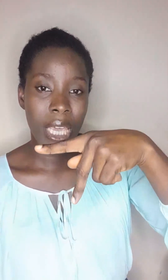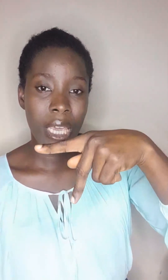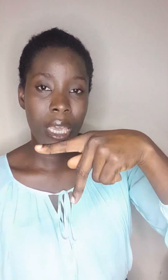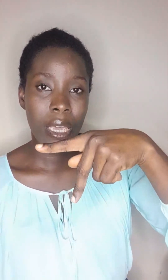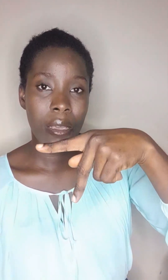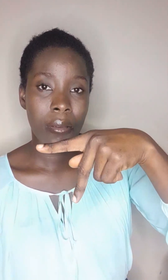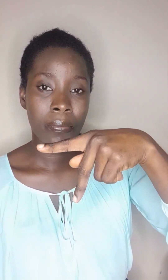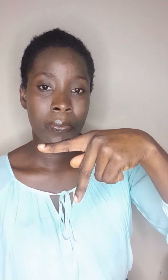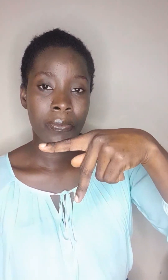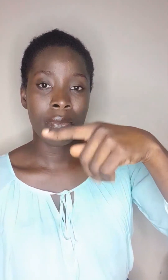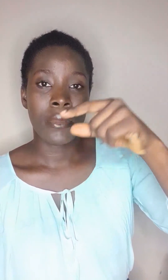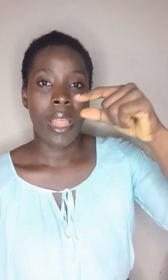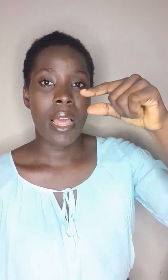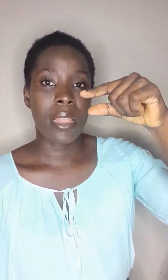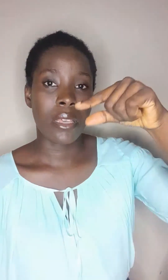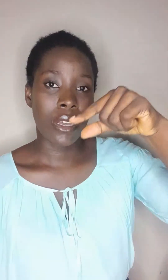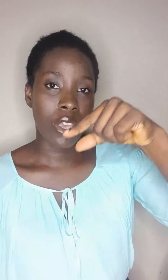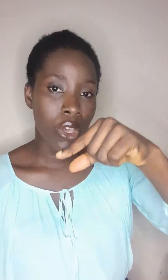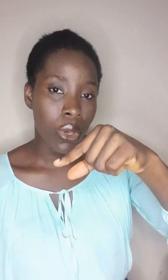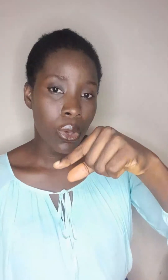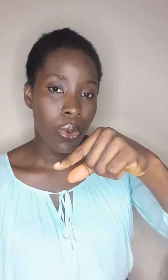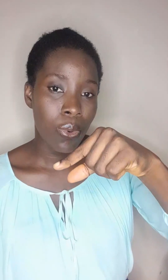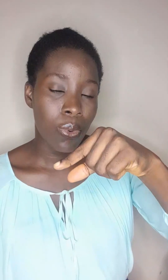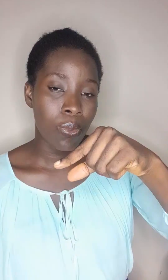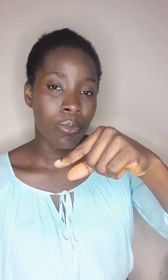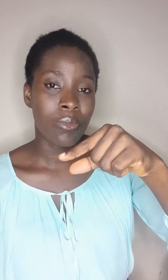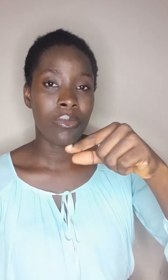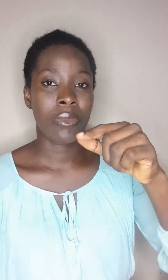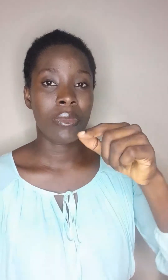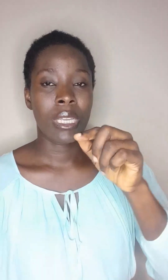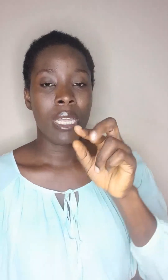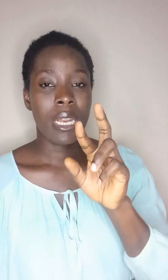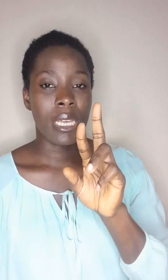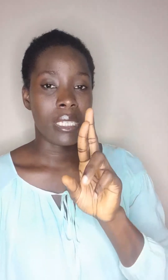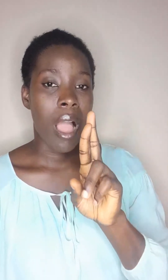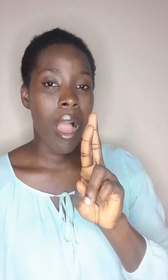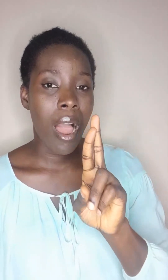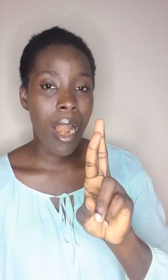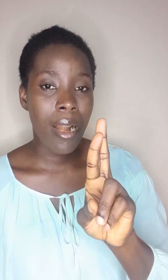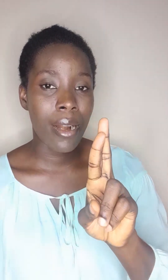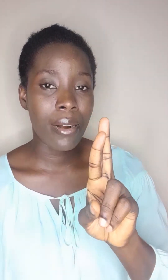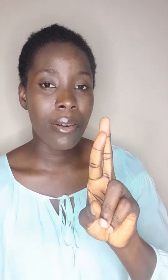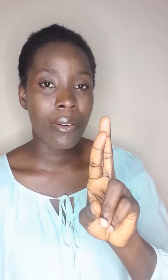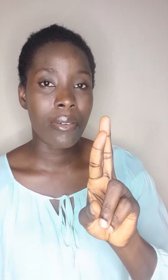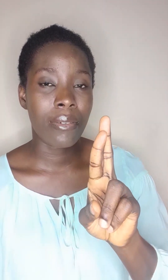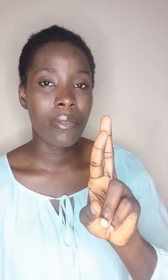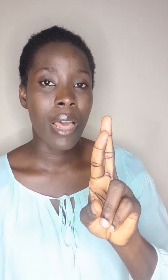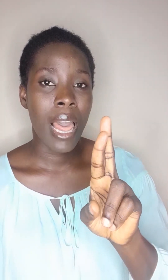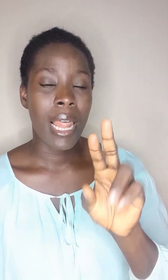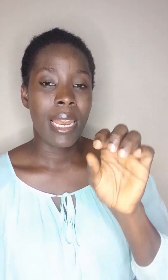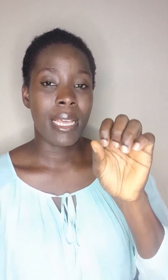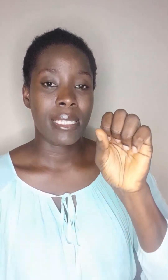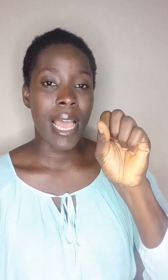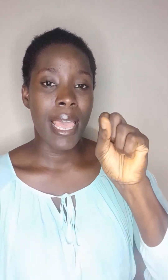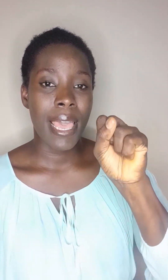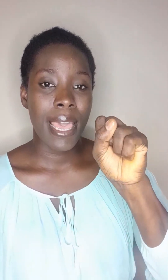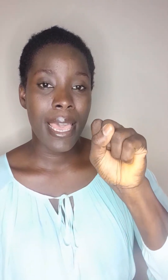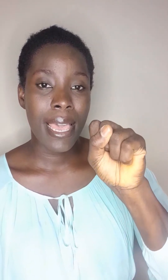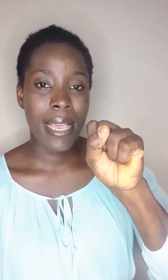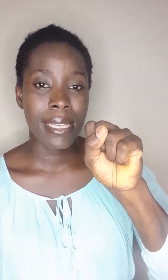P and the Q, letter R, letter